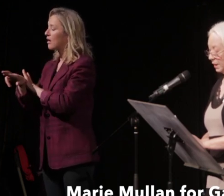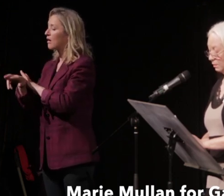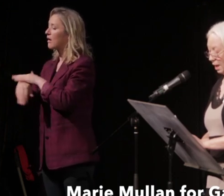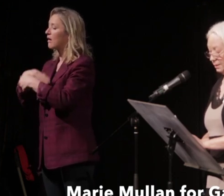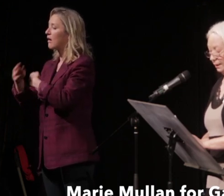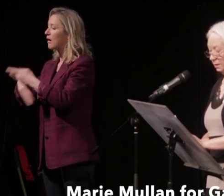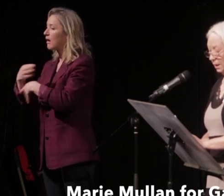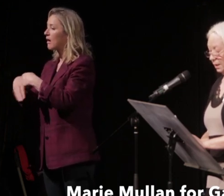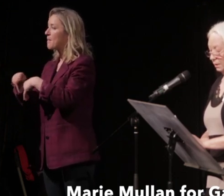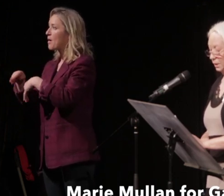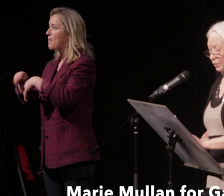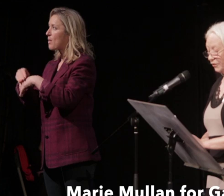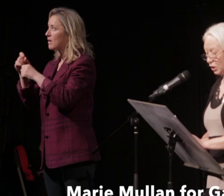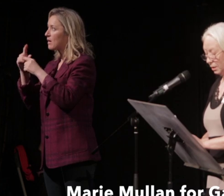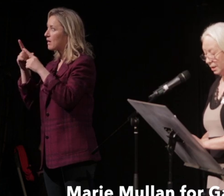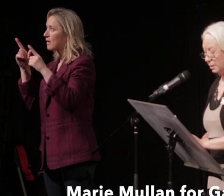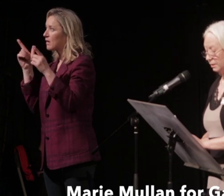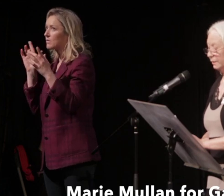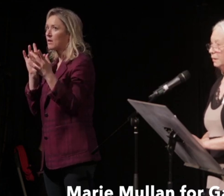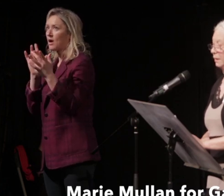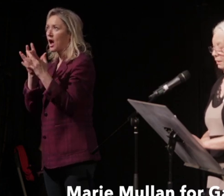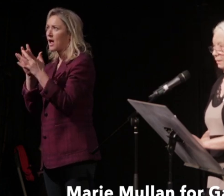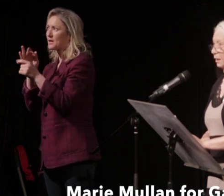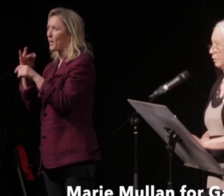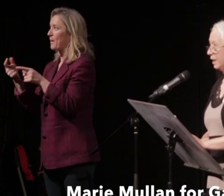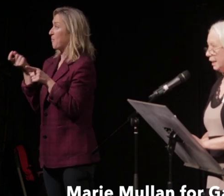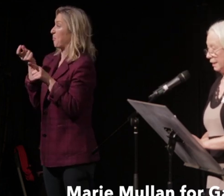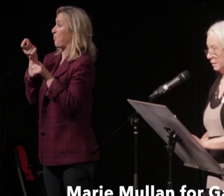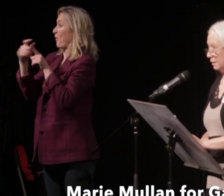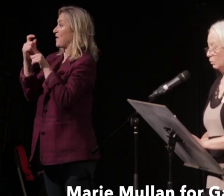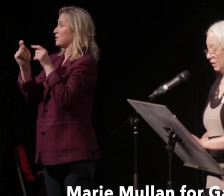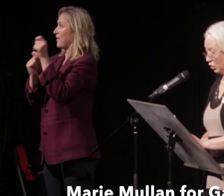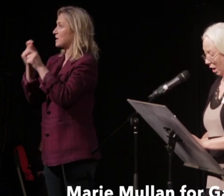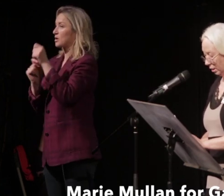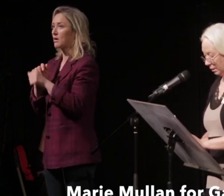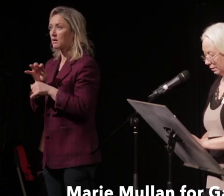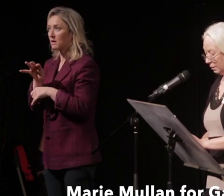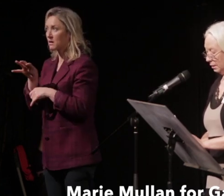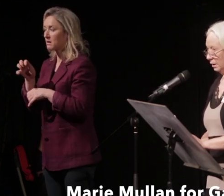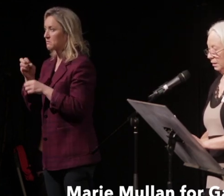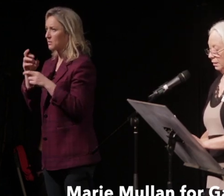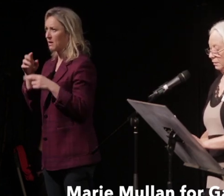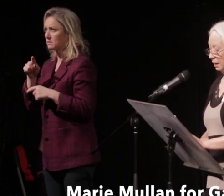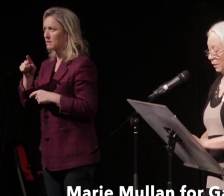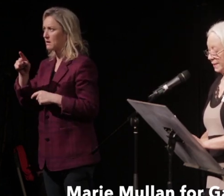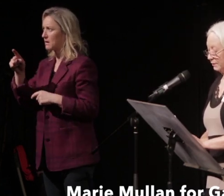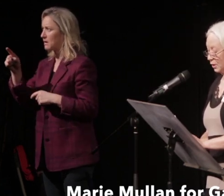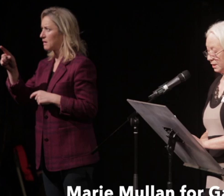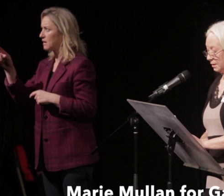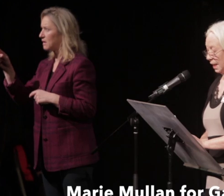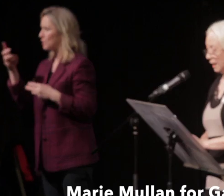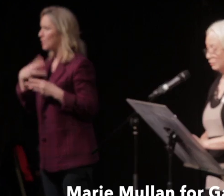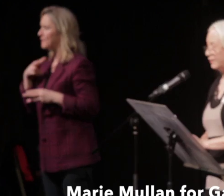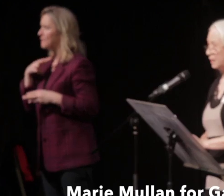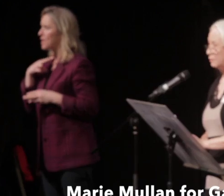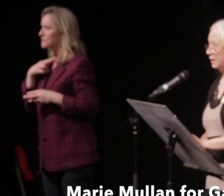and more into contact with the professional theatre, that we realised with a shock that women's